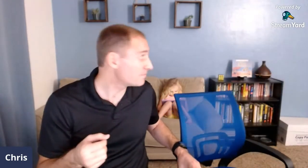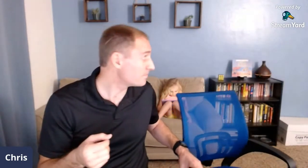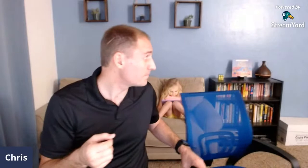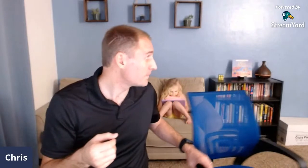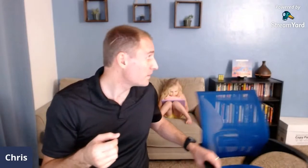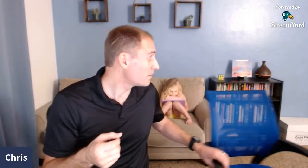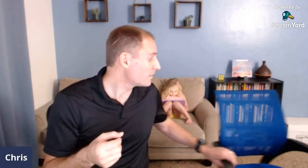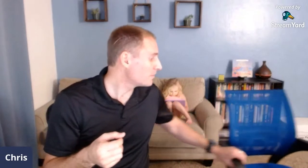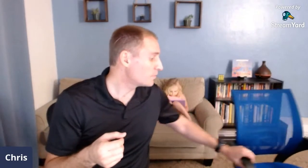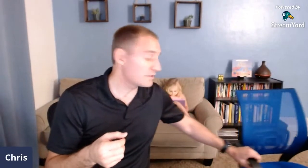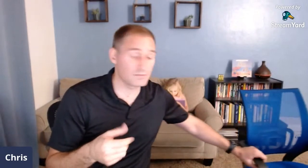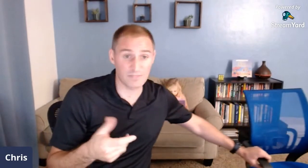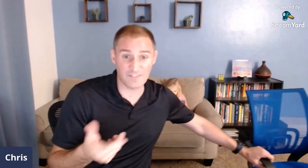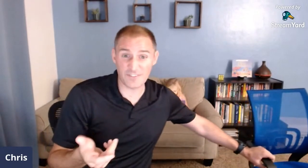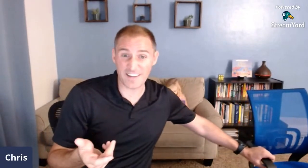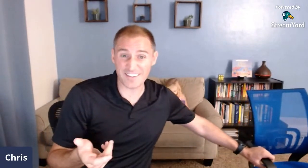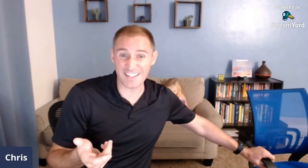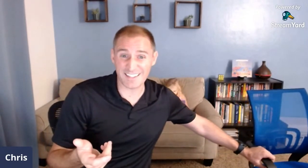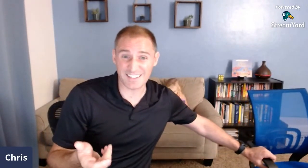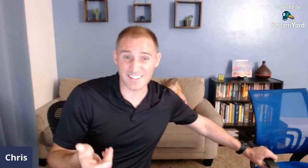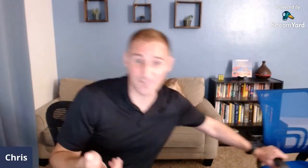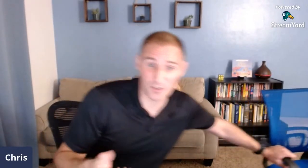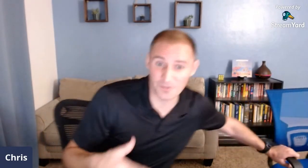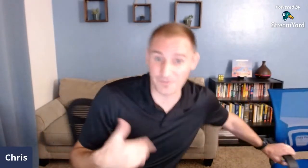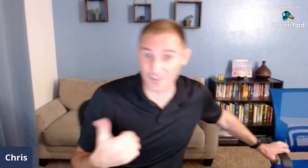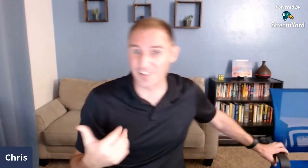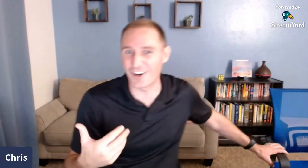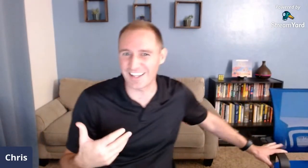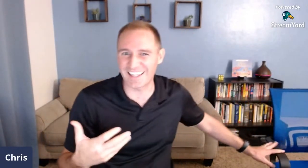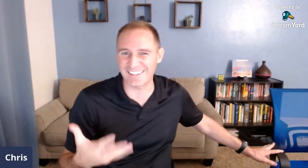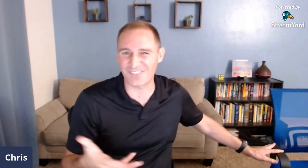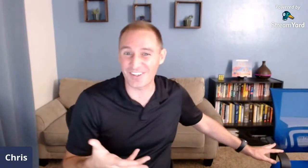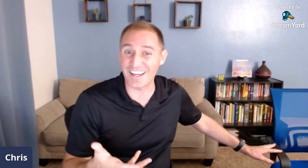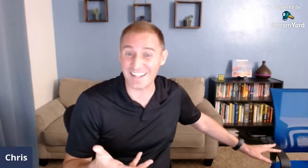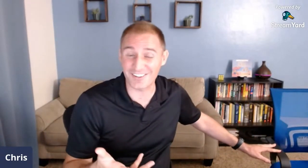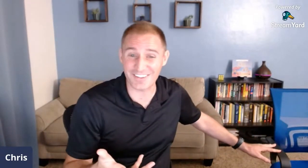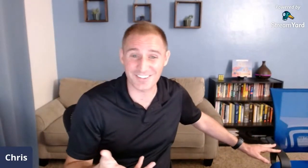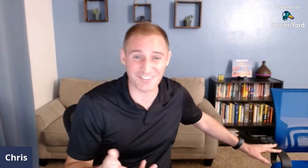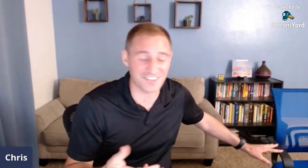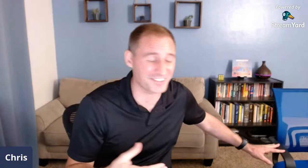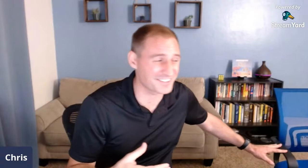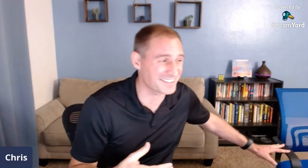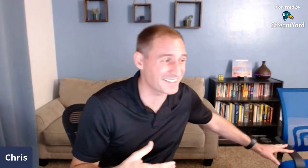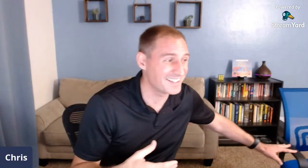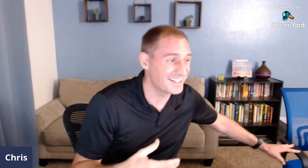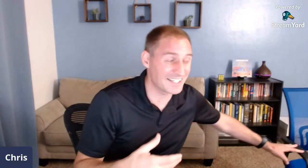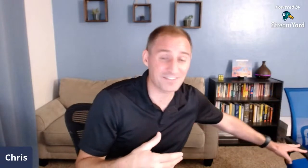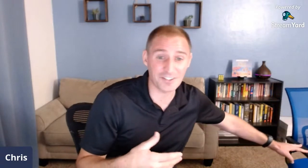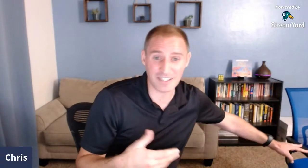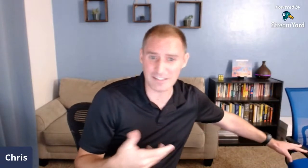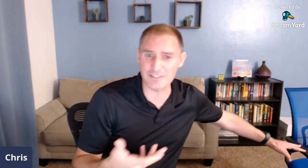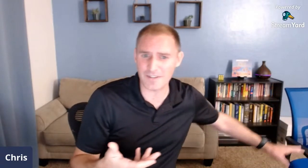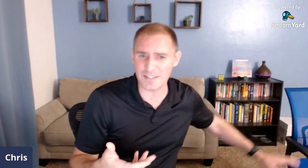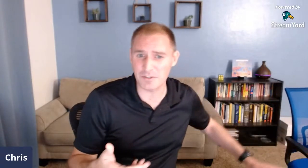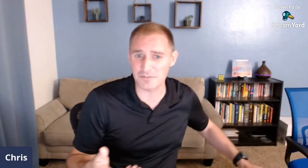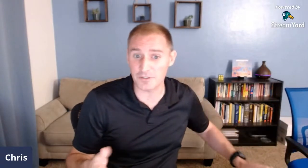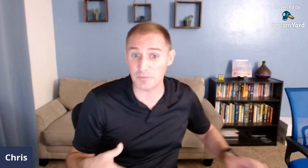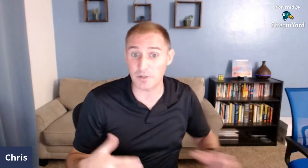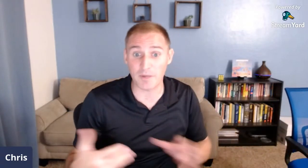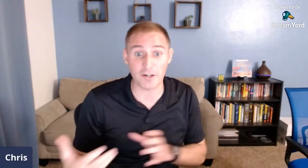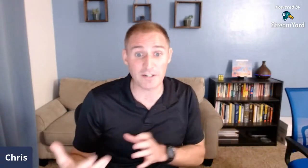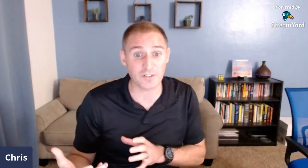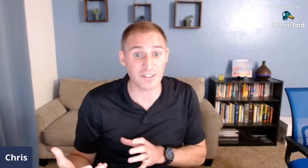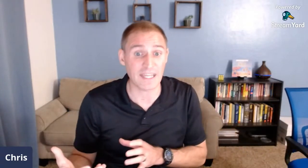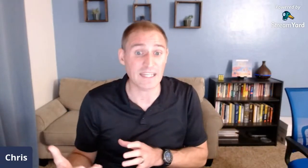know what if you found that if you first of all like if you got a hold of those resources, and if so, like did you find them